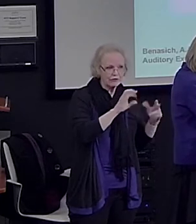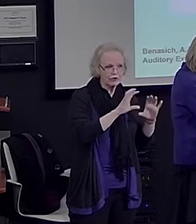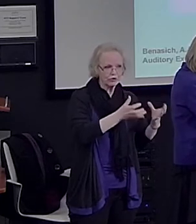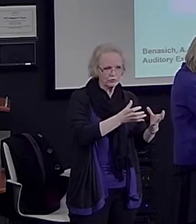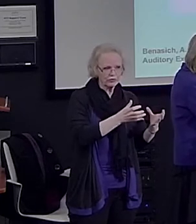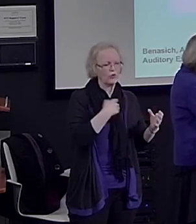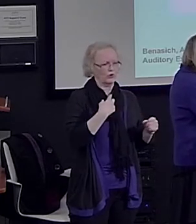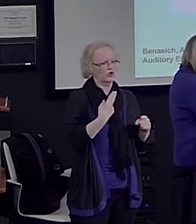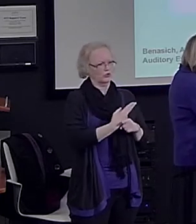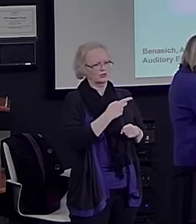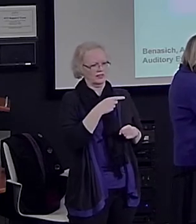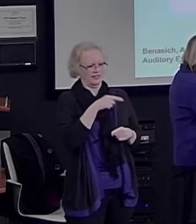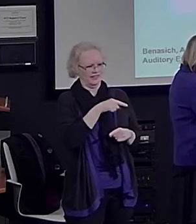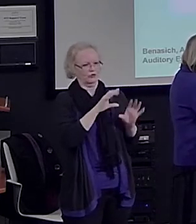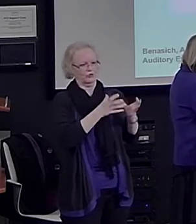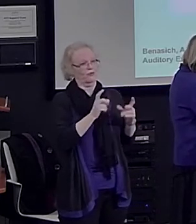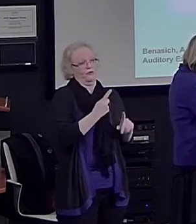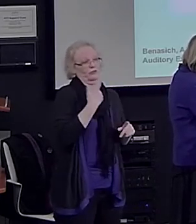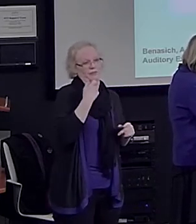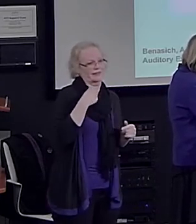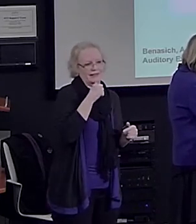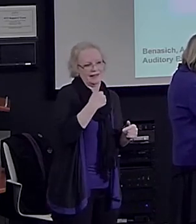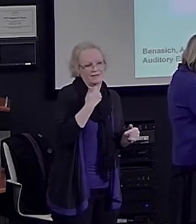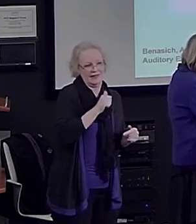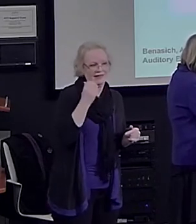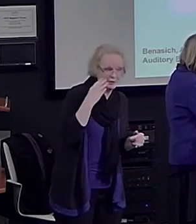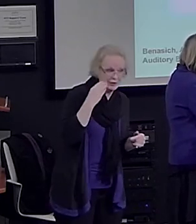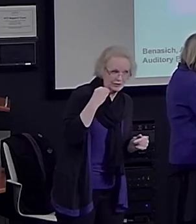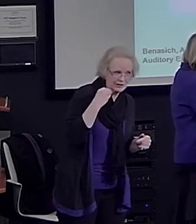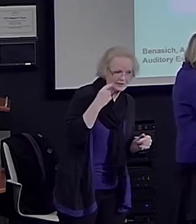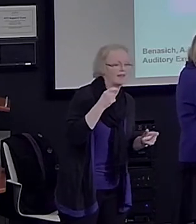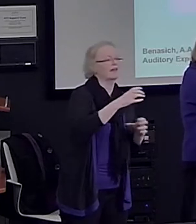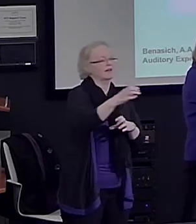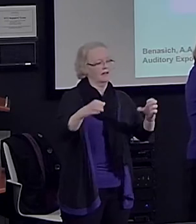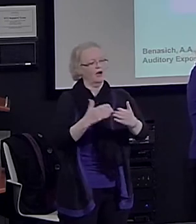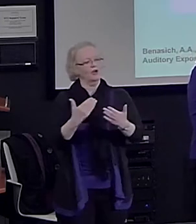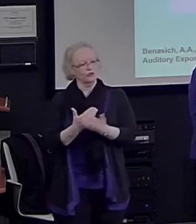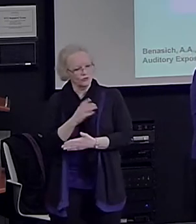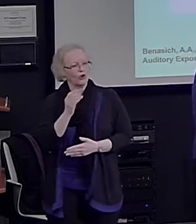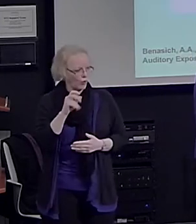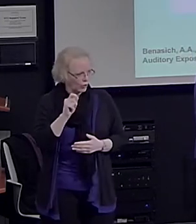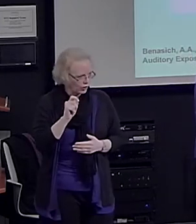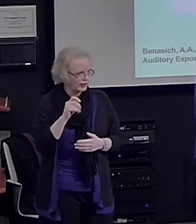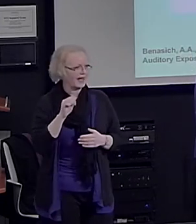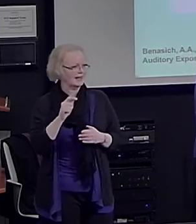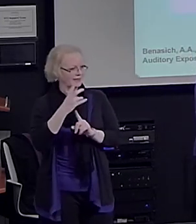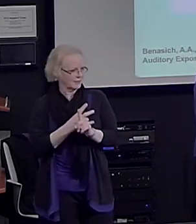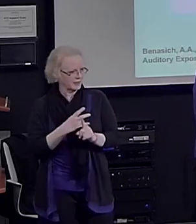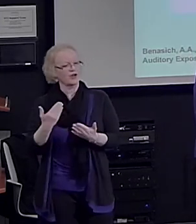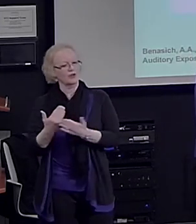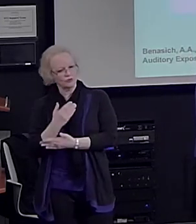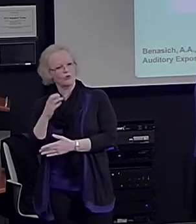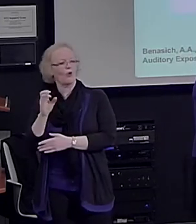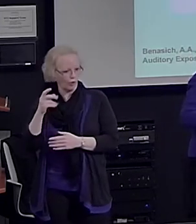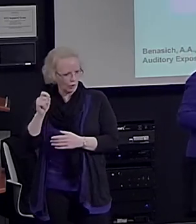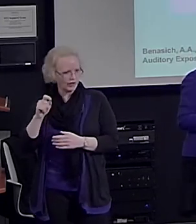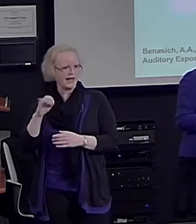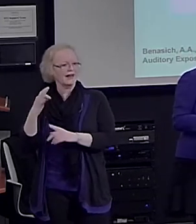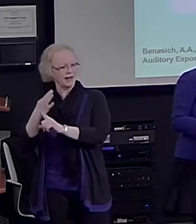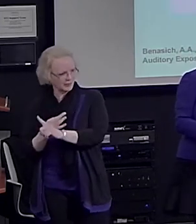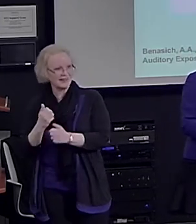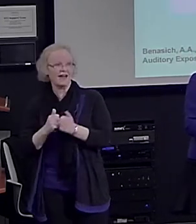first because they hadn't had any experience and then a new cohort at seven months a new cohort at nine months a new cohort